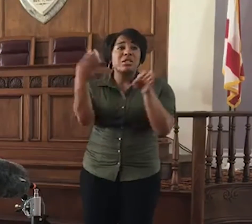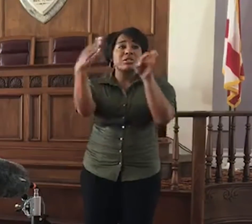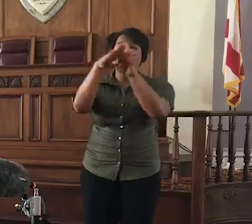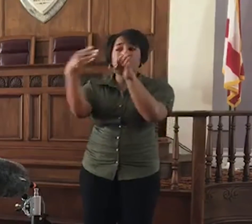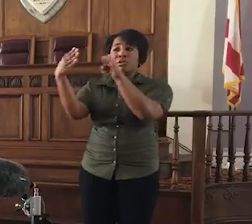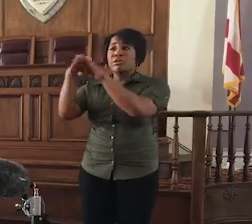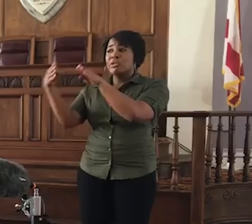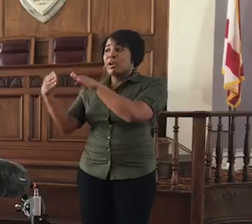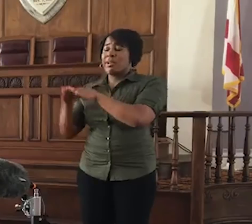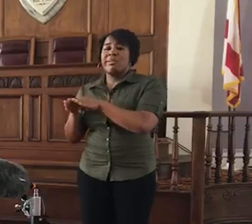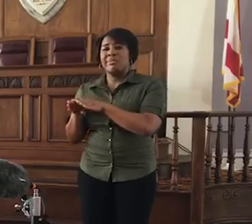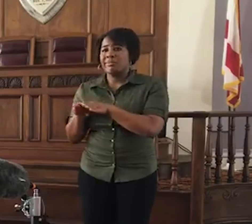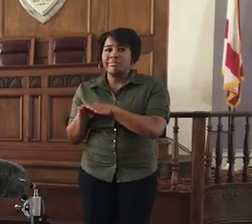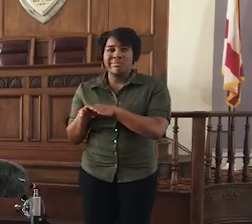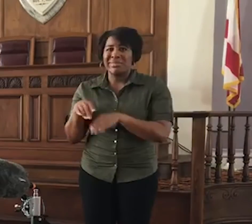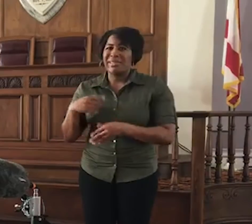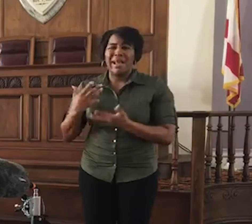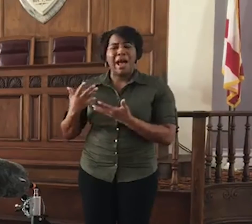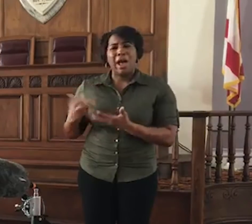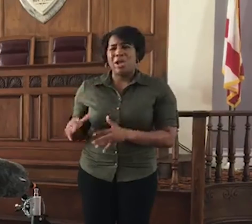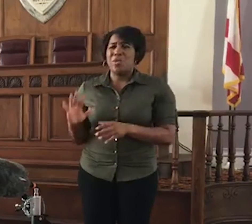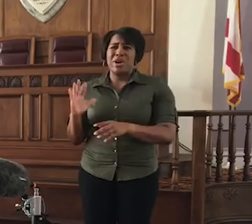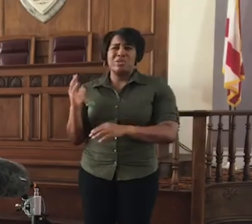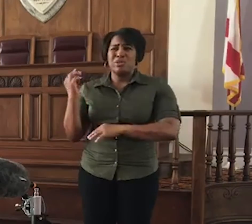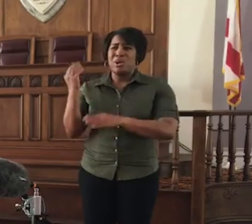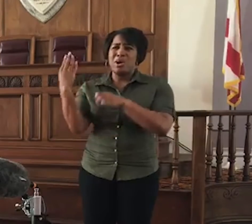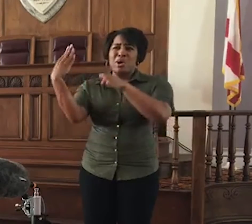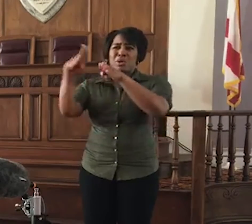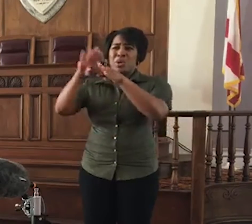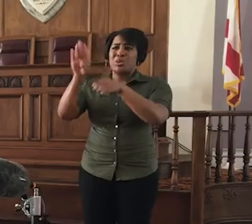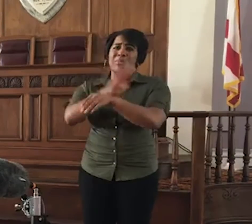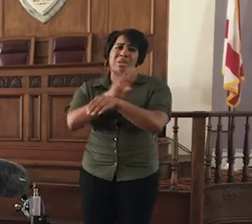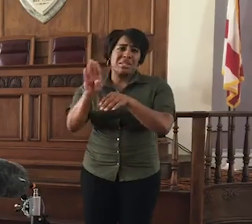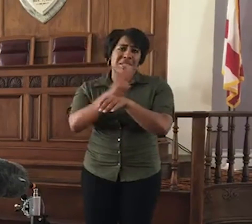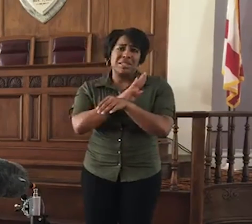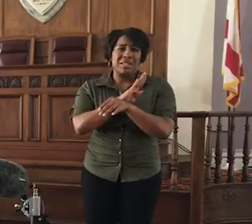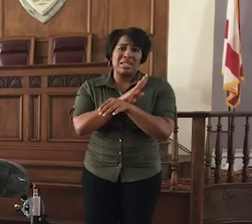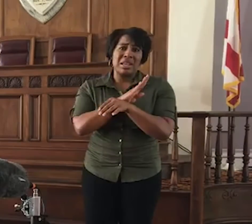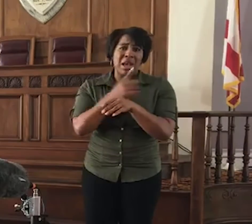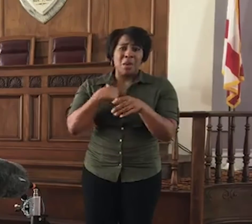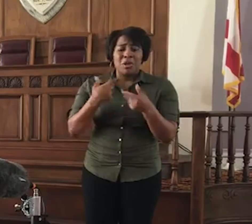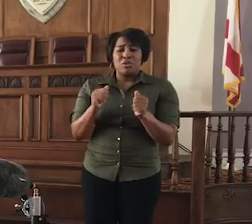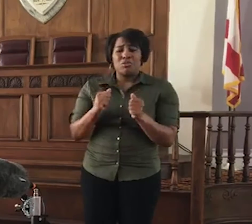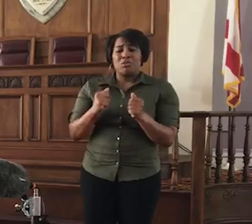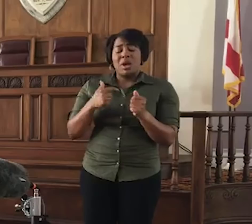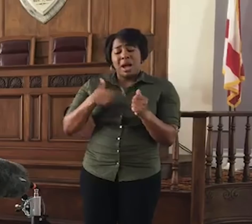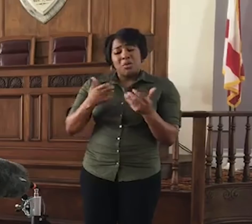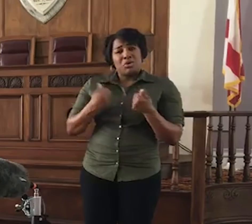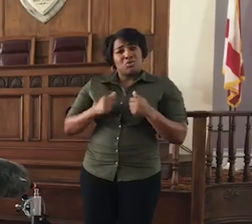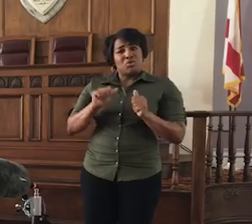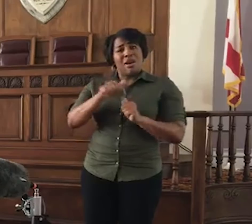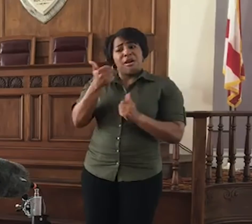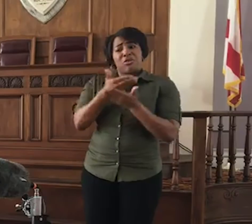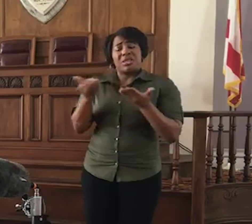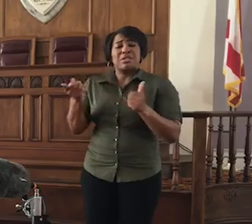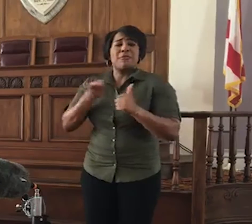want to go there unless there are absolutely no other options available. And as I've repeatedly said